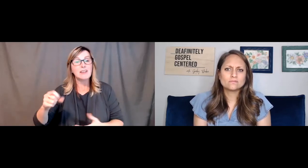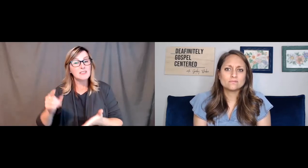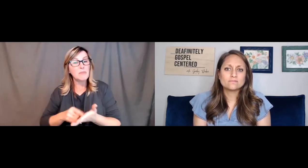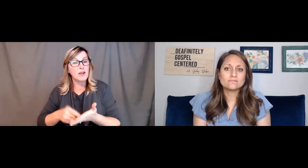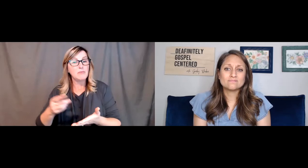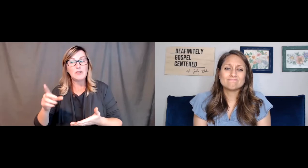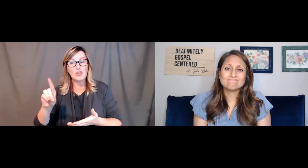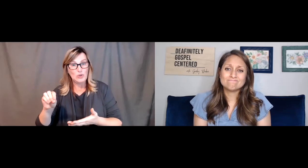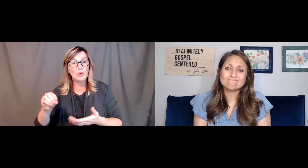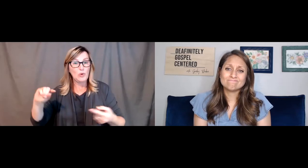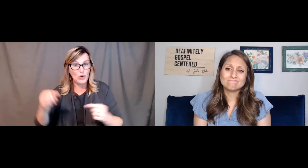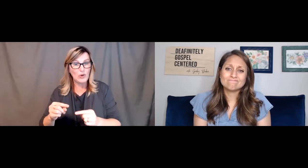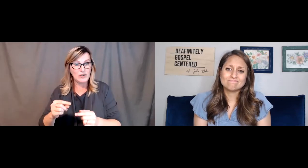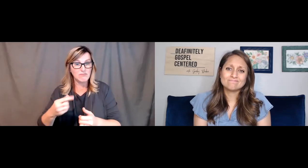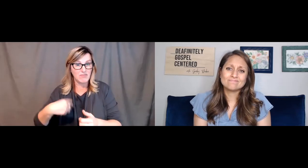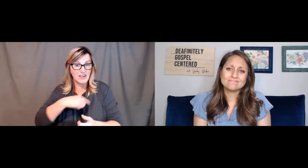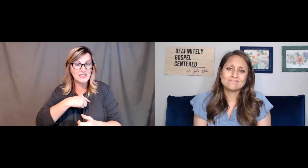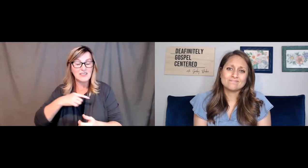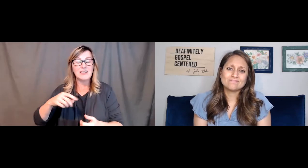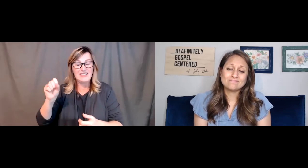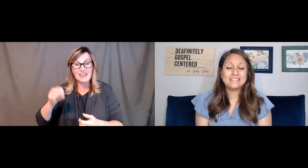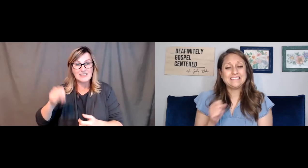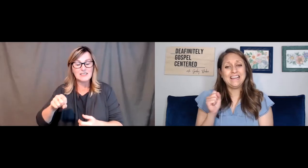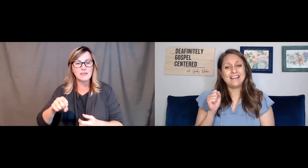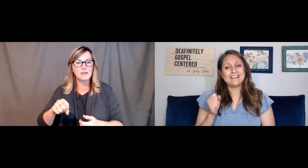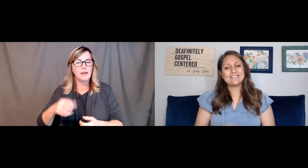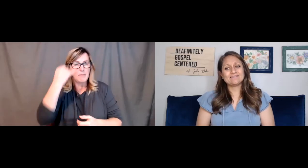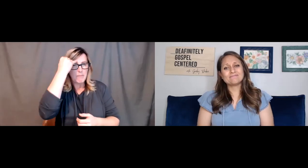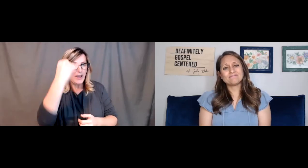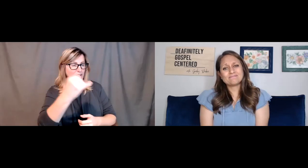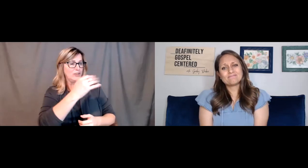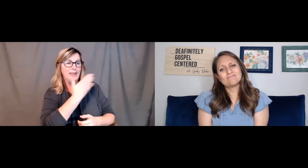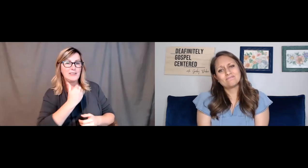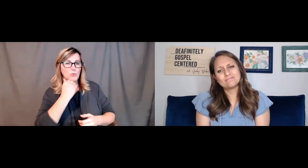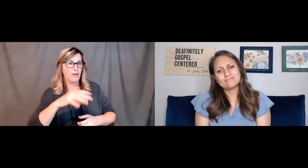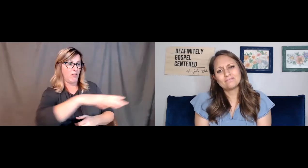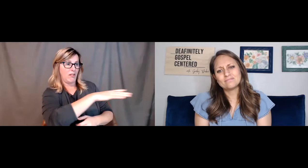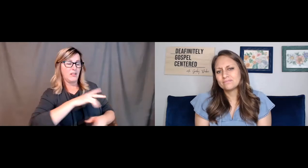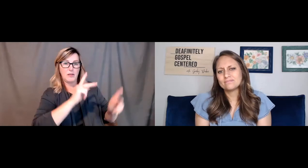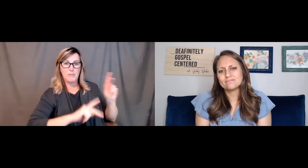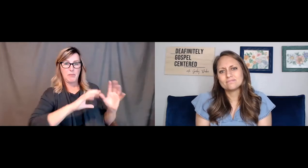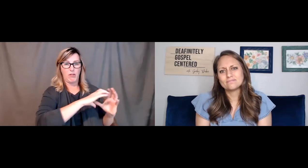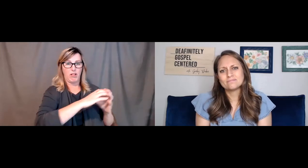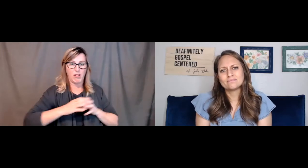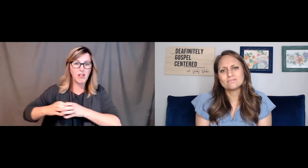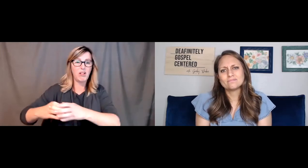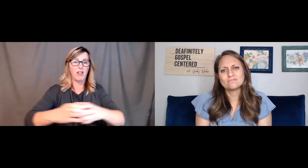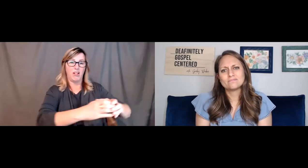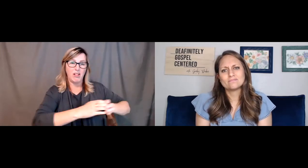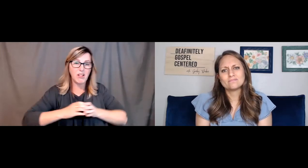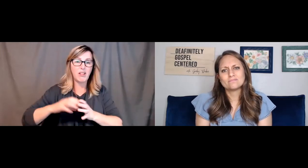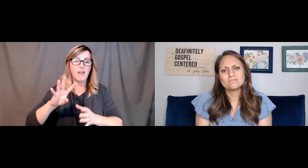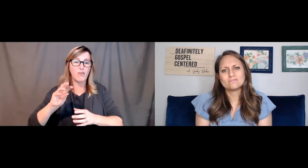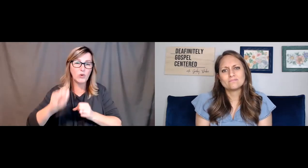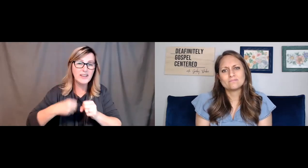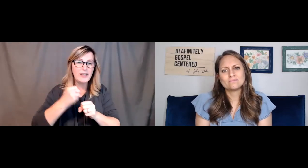other people that have hurt me, and yeah, sometimes it hurts. I do get hurt. But can you imagine the Israelites,